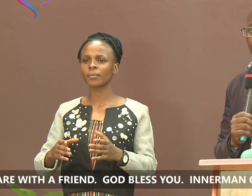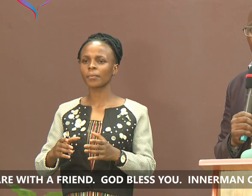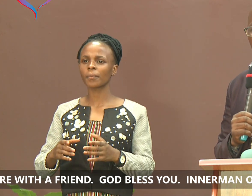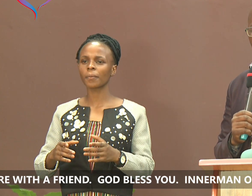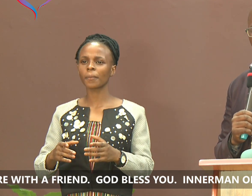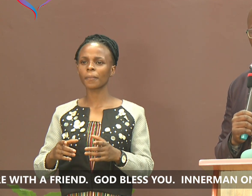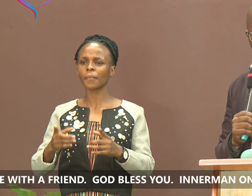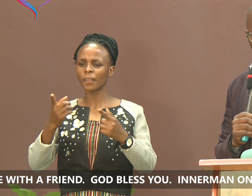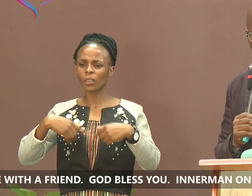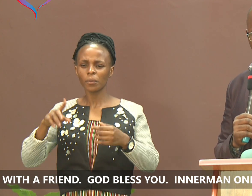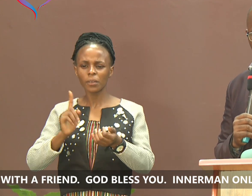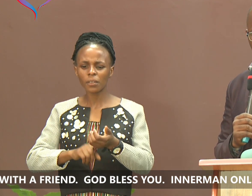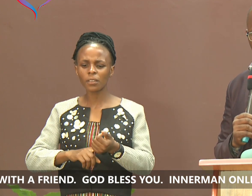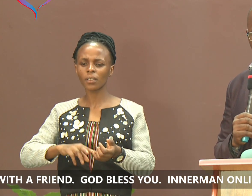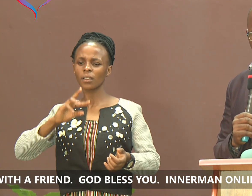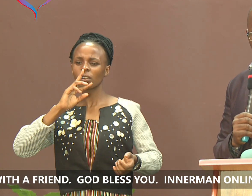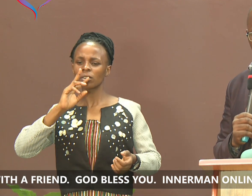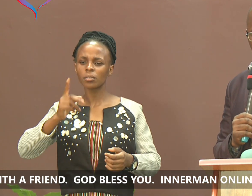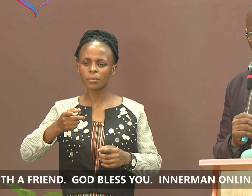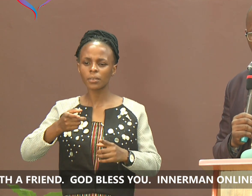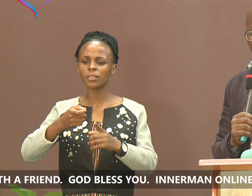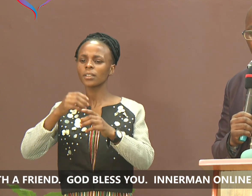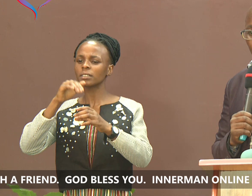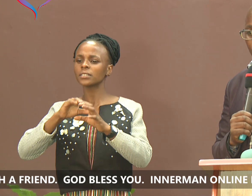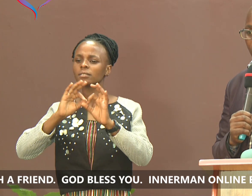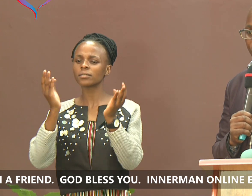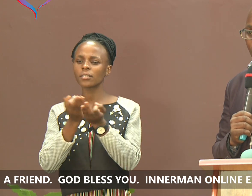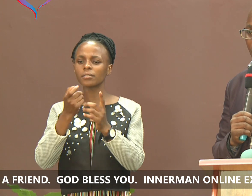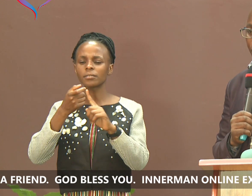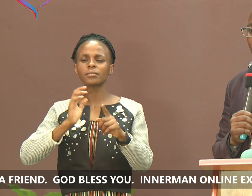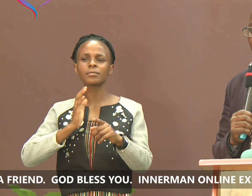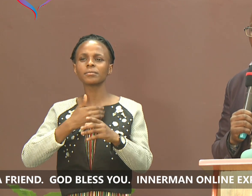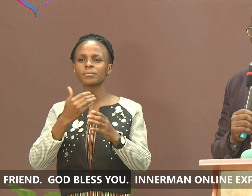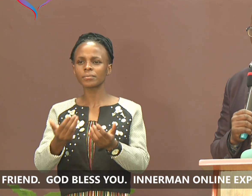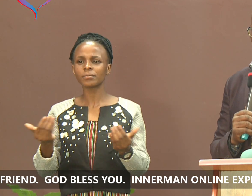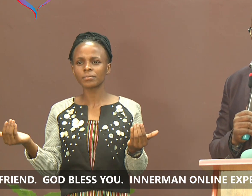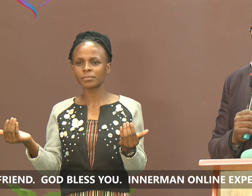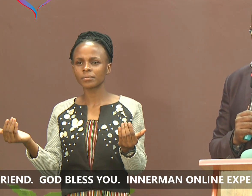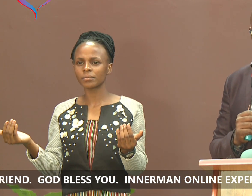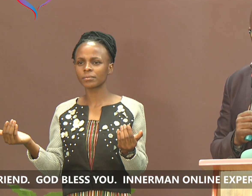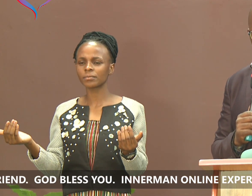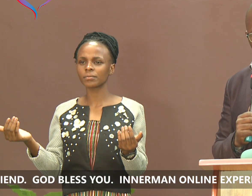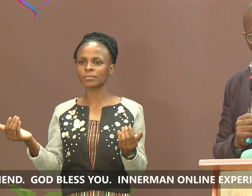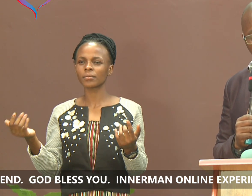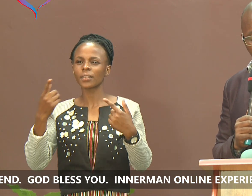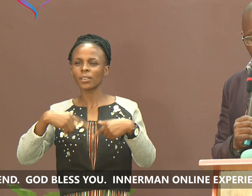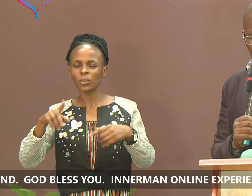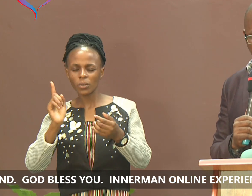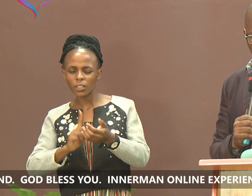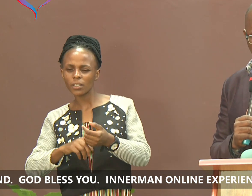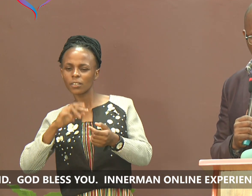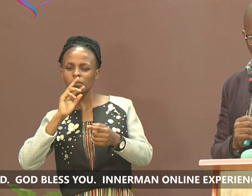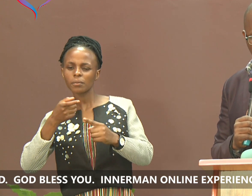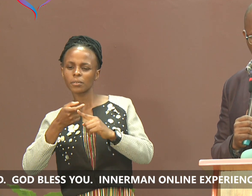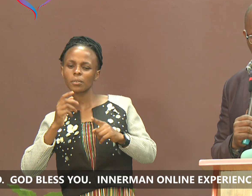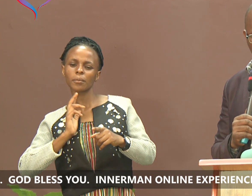feedback in family from our children. Tufuna feedback okuva ku bana. We get feedback from our spouses. Ne